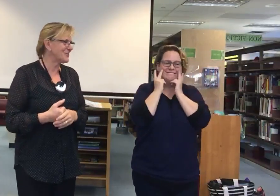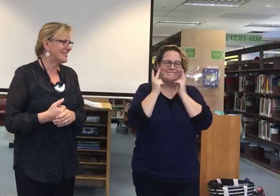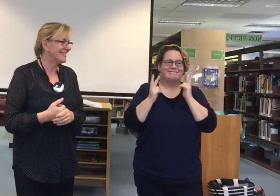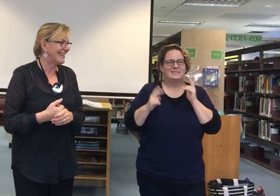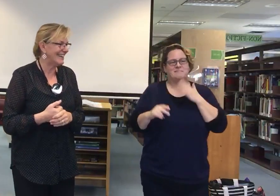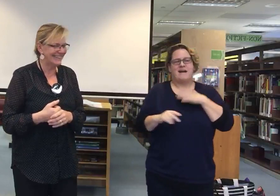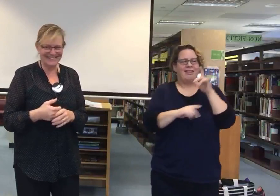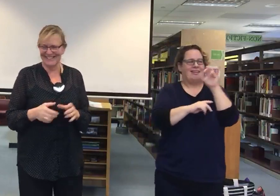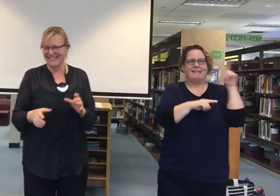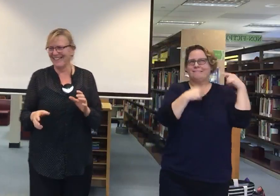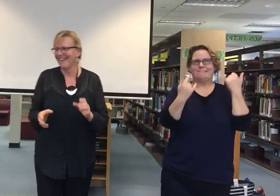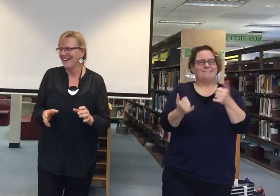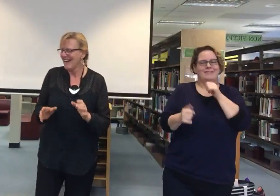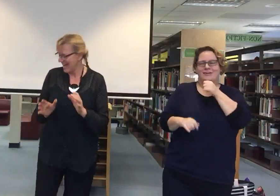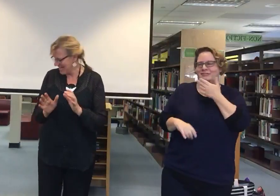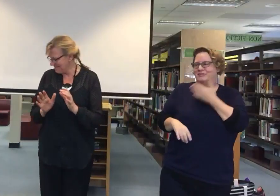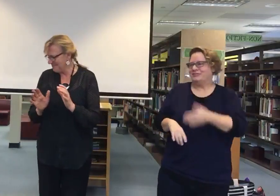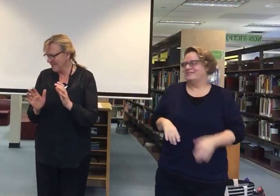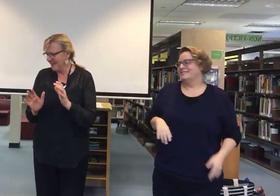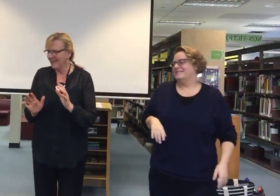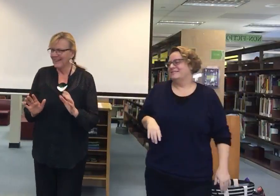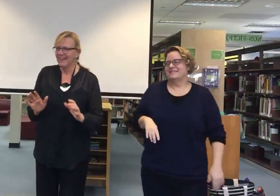my luck is going today.